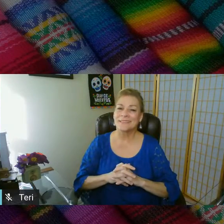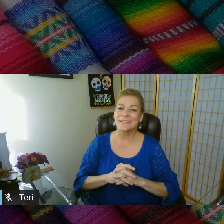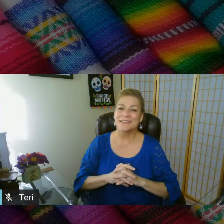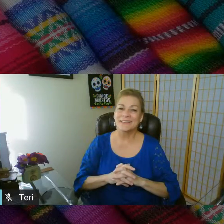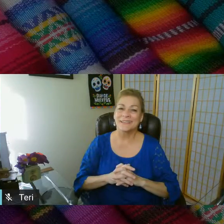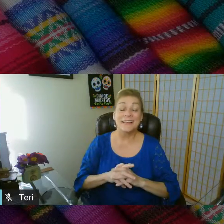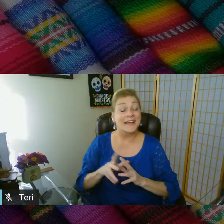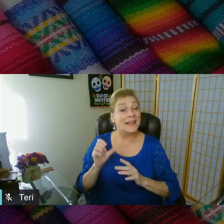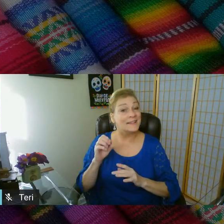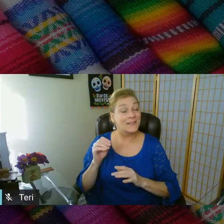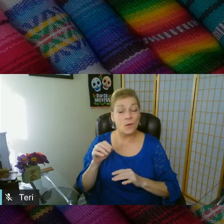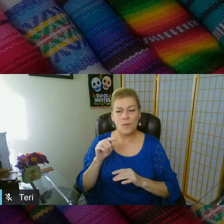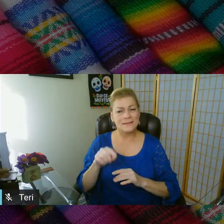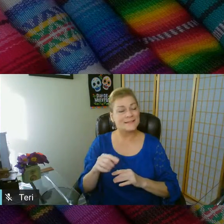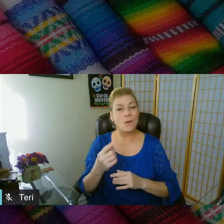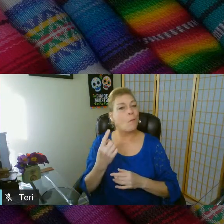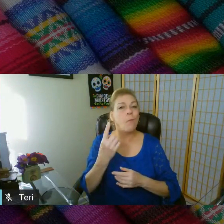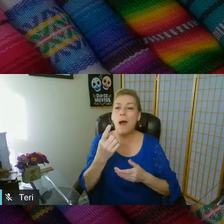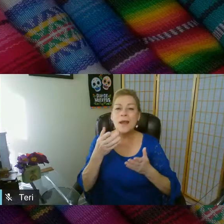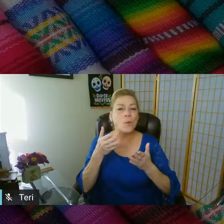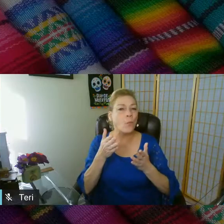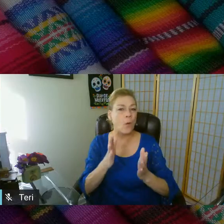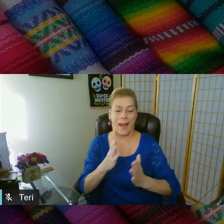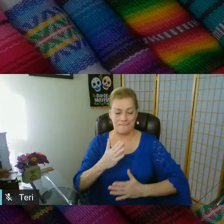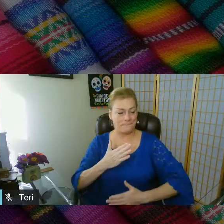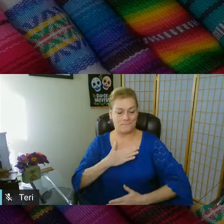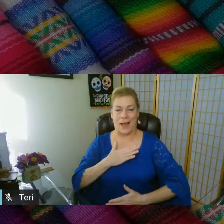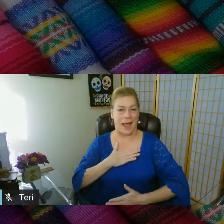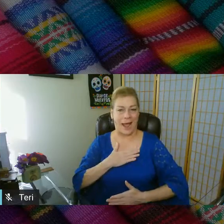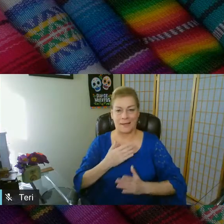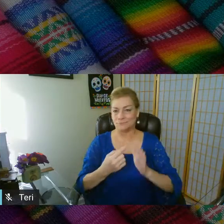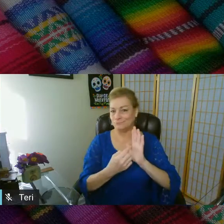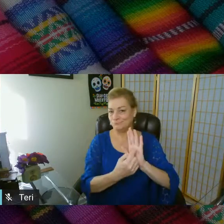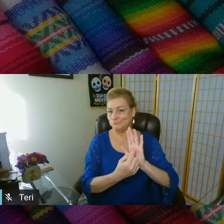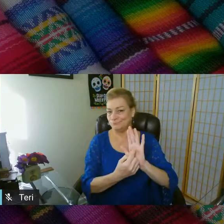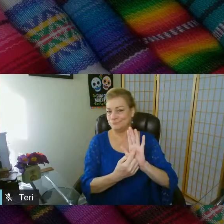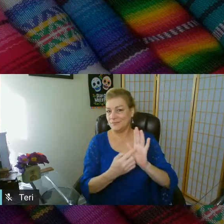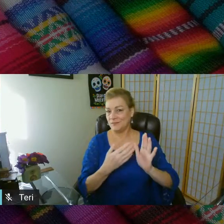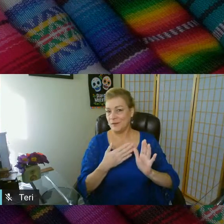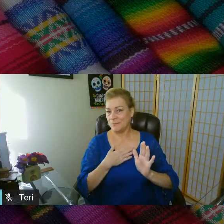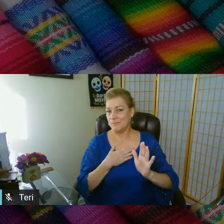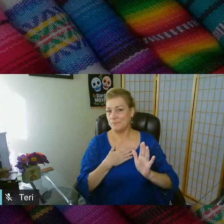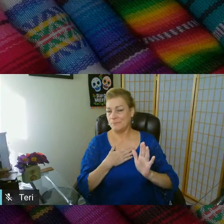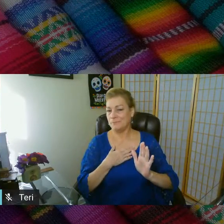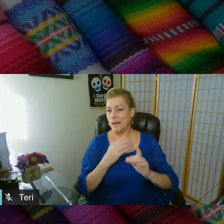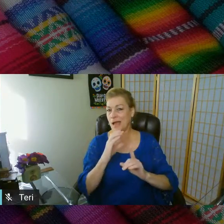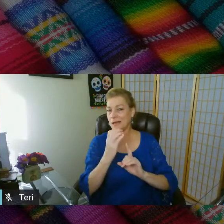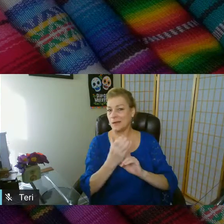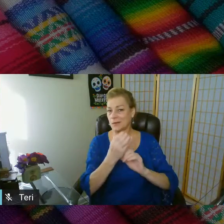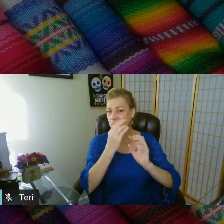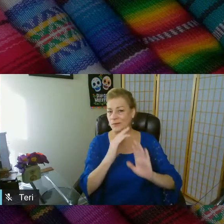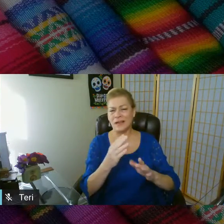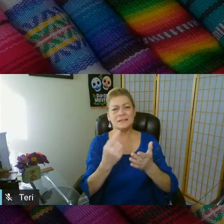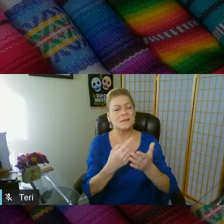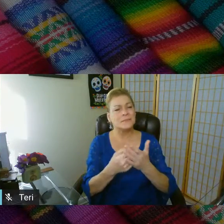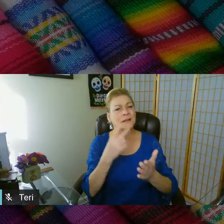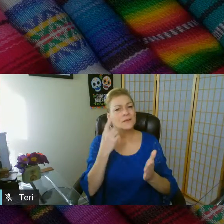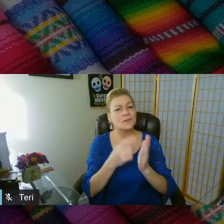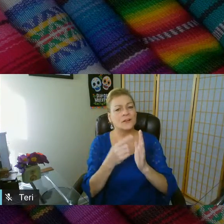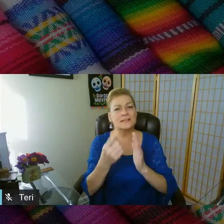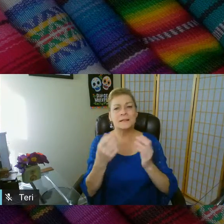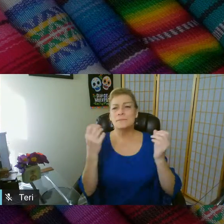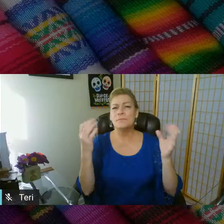again, just one representation and my personal representation. Sometimes you'll see altars, ofrendas, that have lots